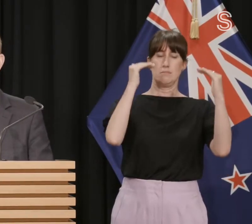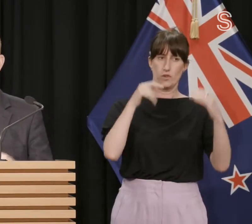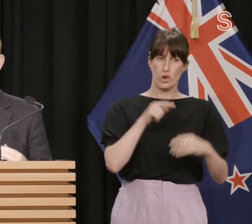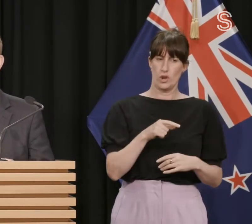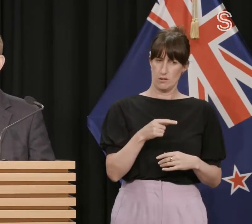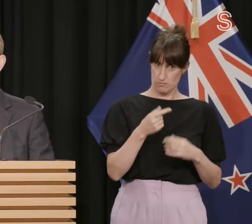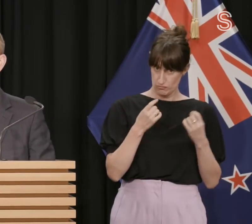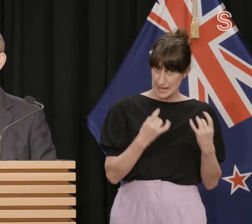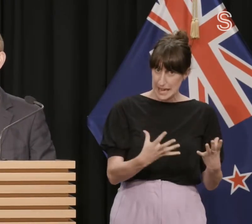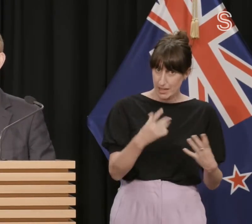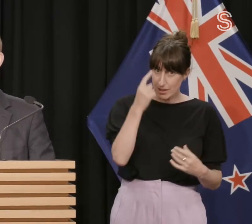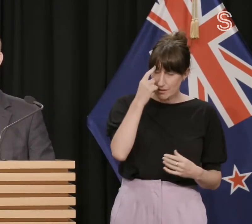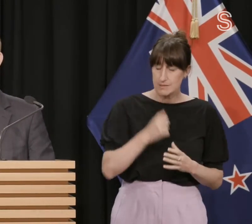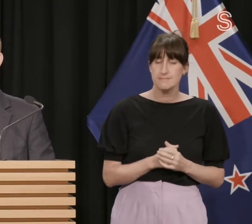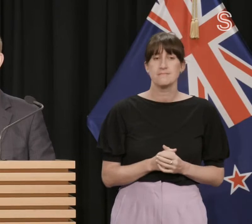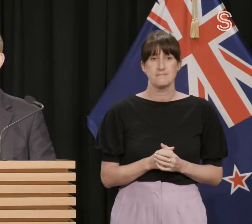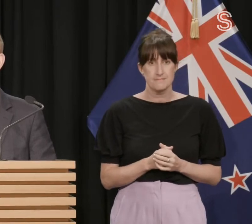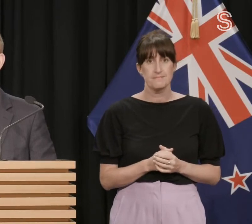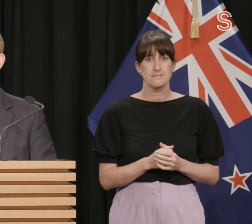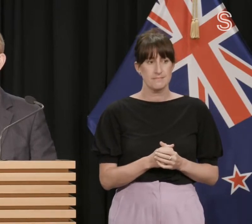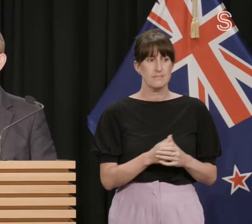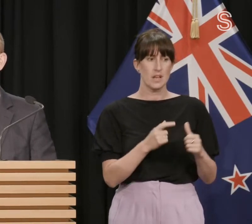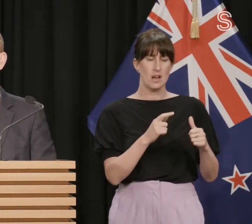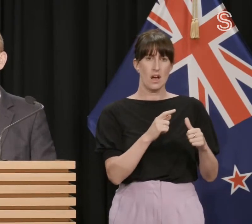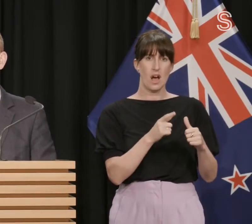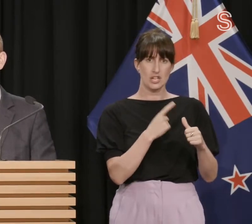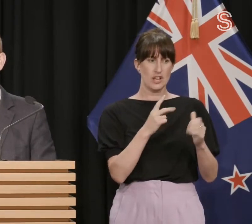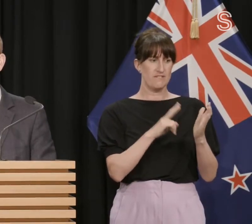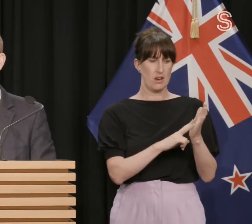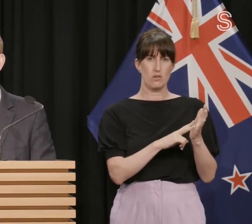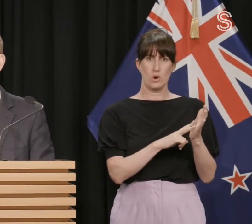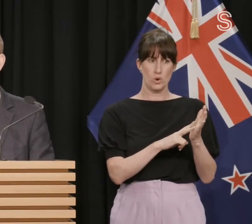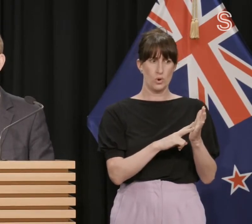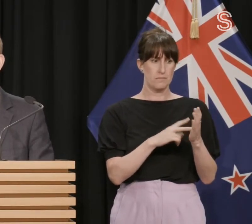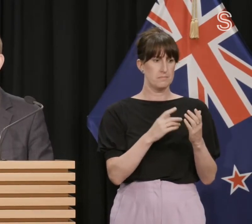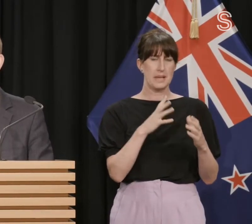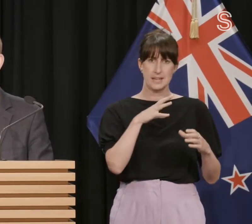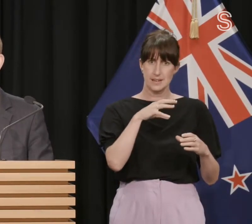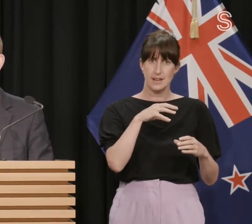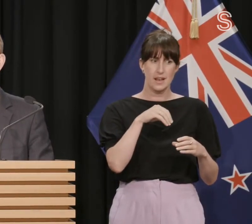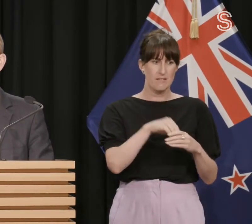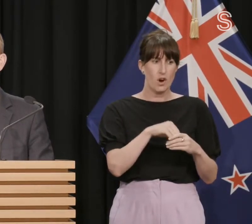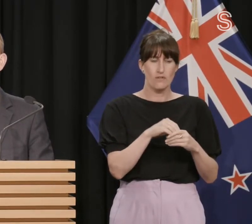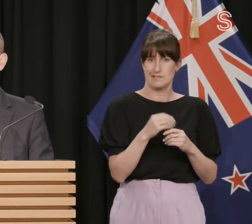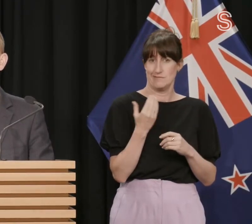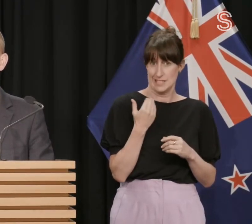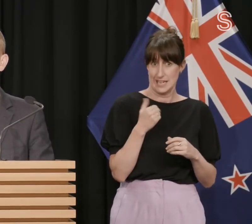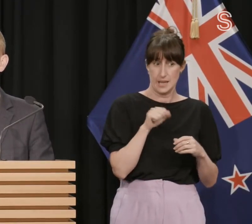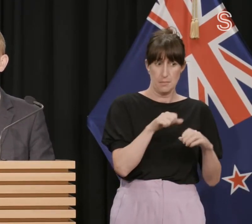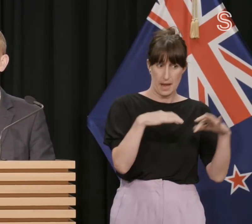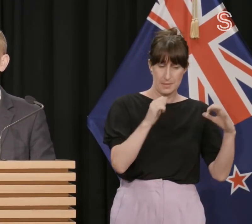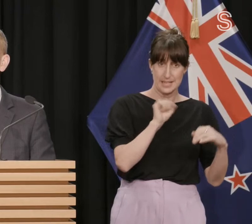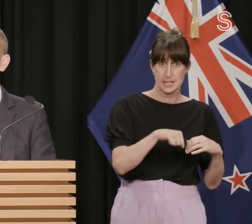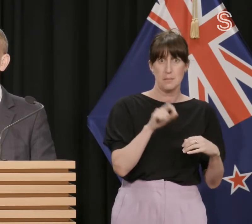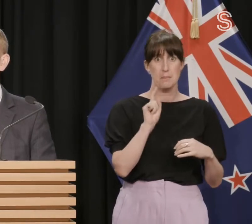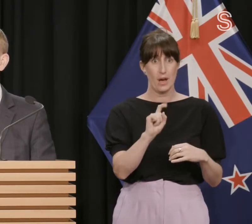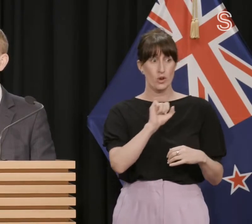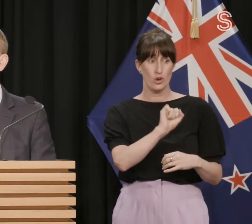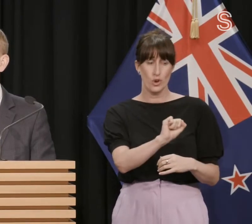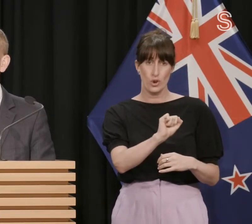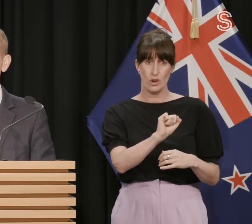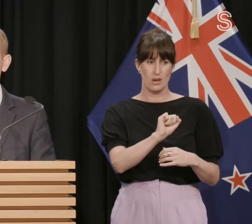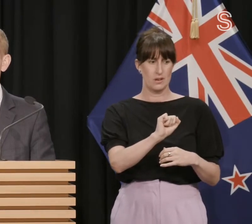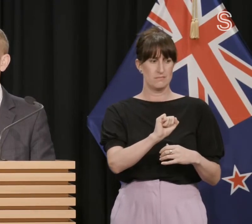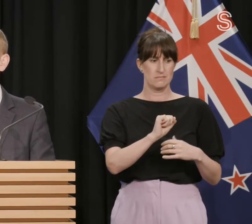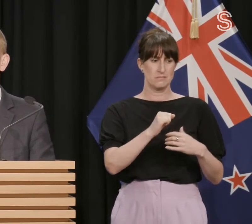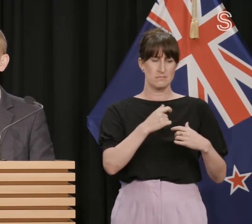you know, fully contributing member of the Cabinet for 2 years now, but she's got 20 years in the health system. We are at the point with the health system